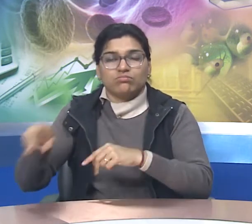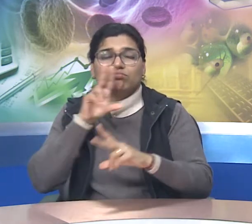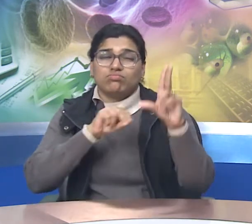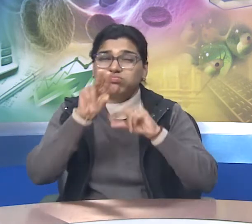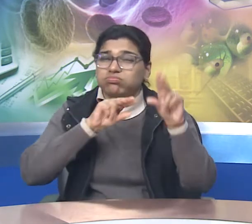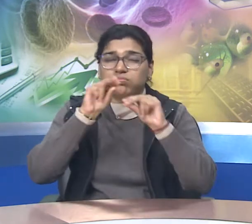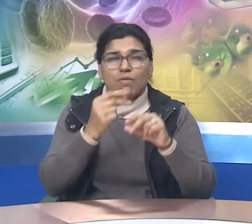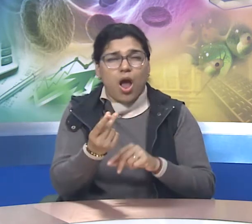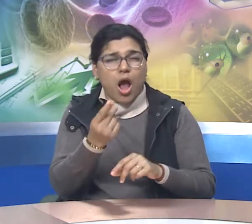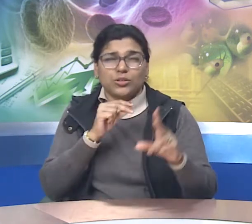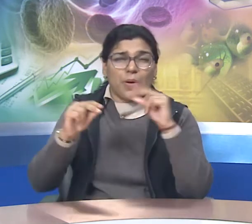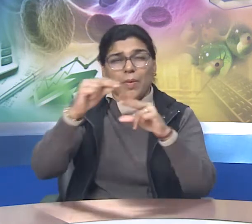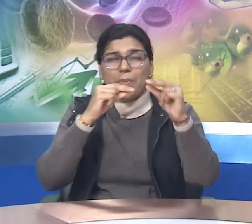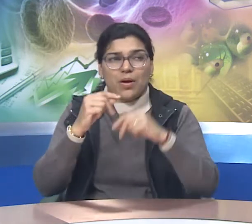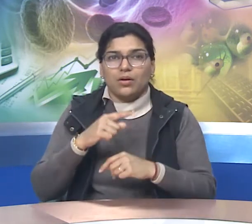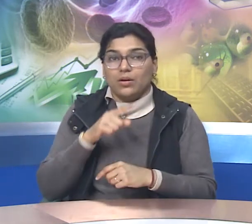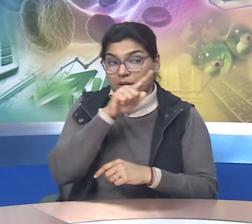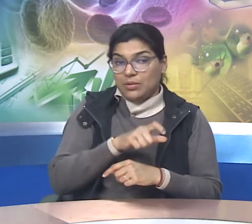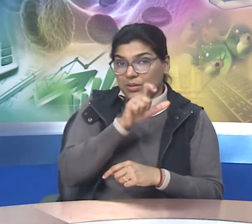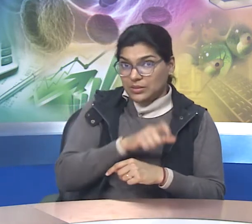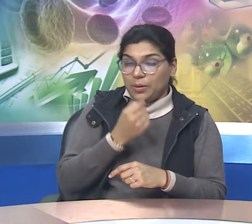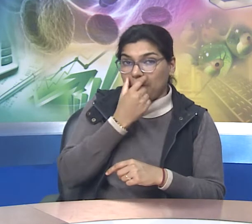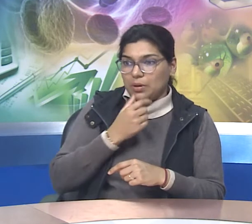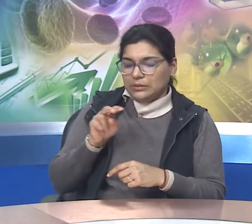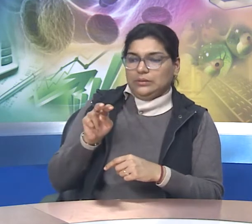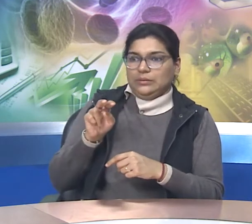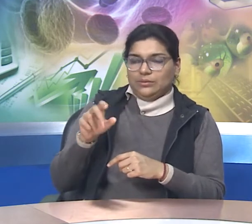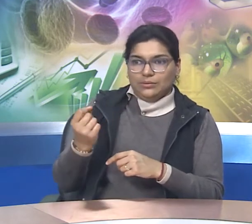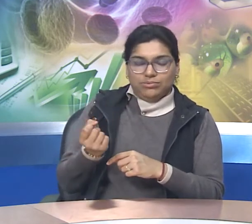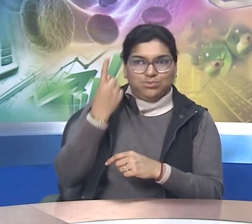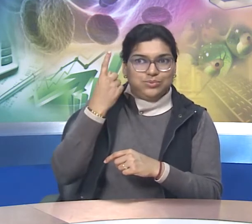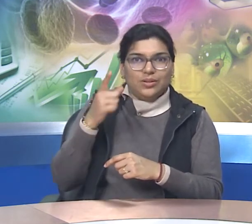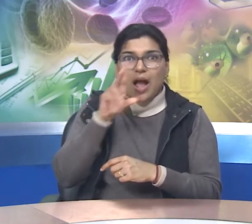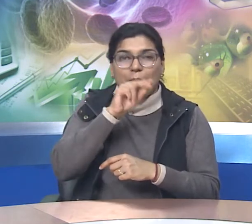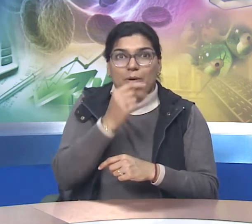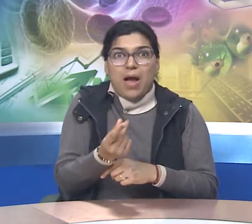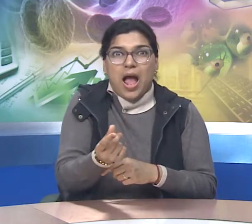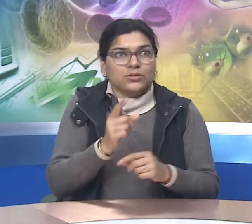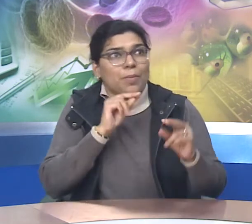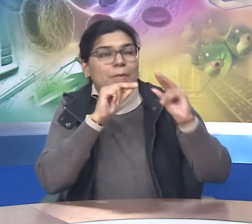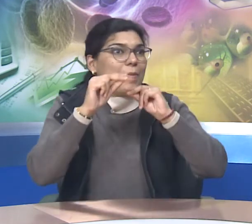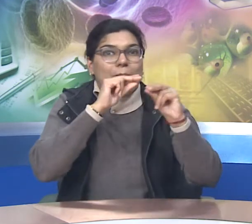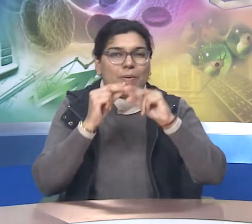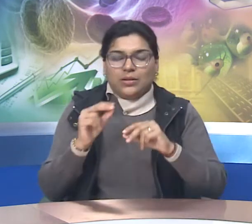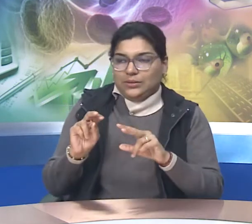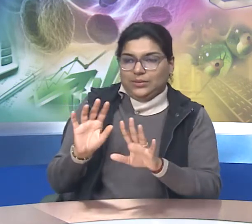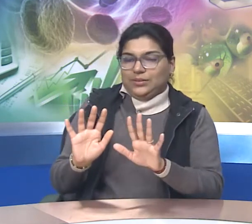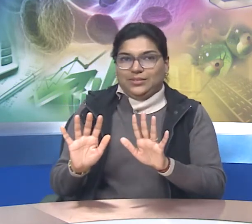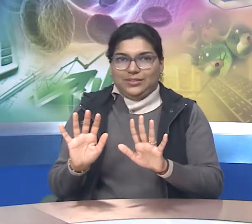Just then, one of the younger men started speaking very